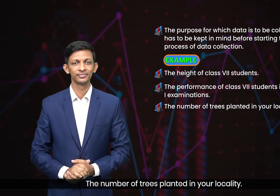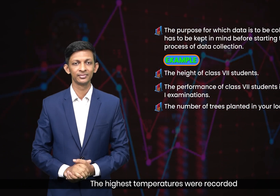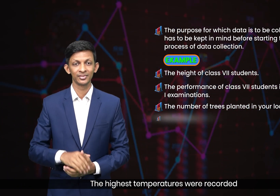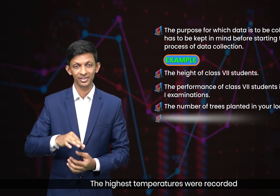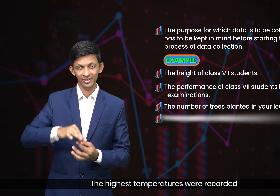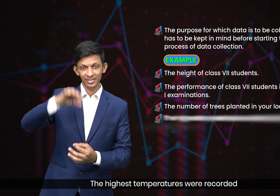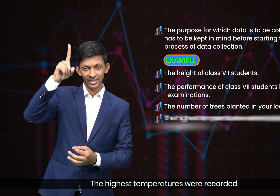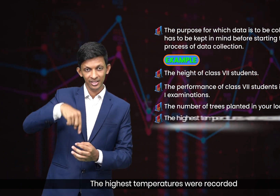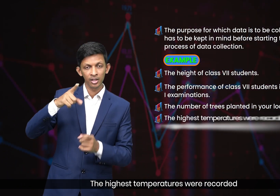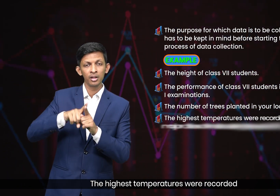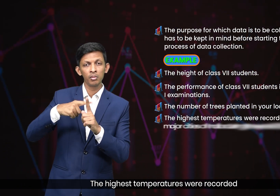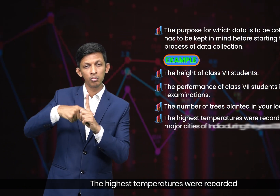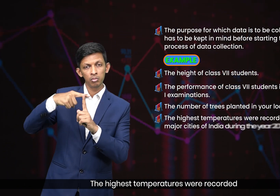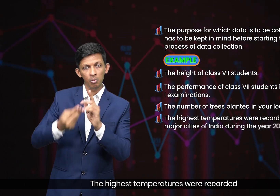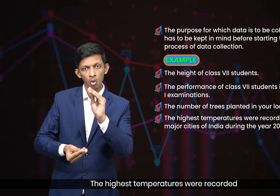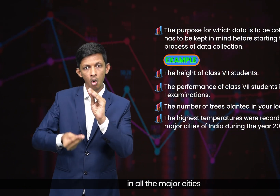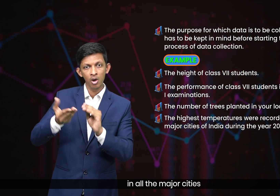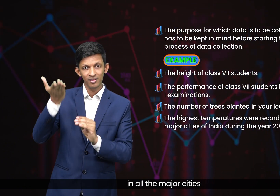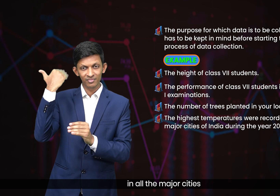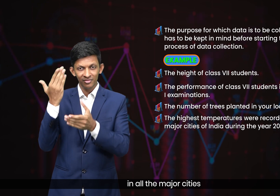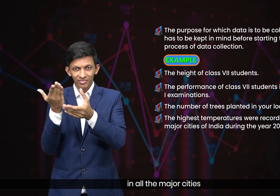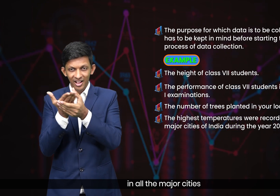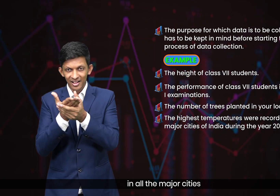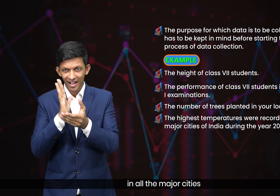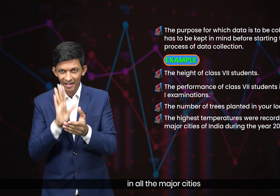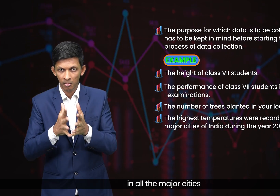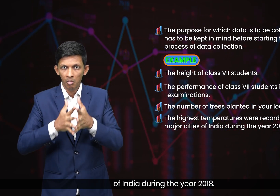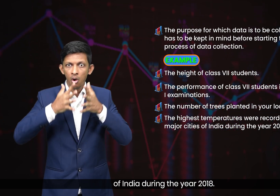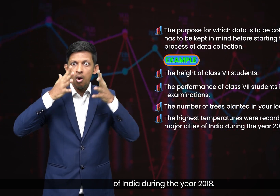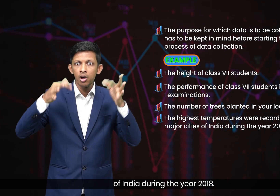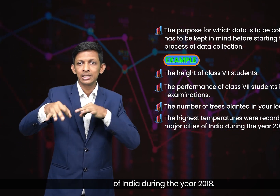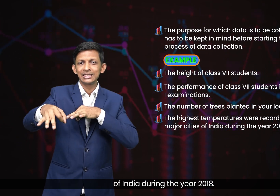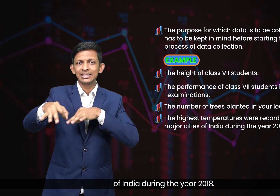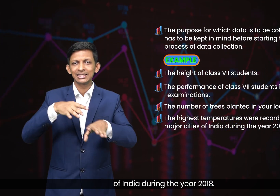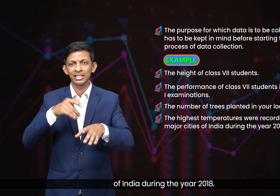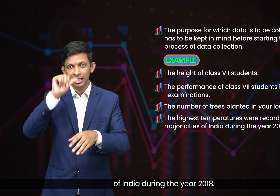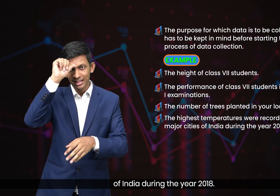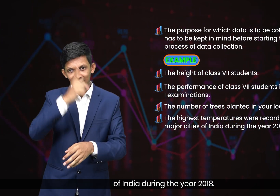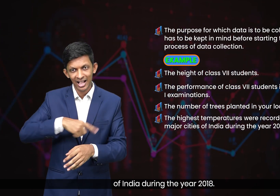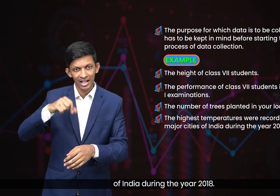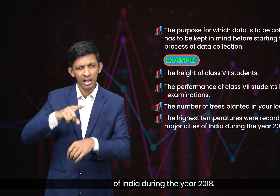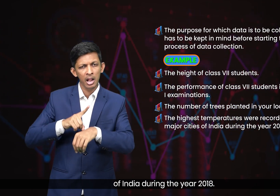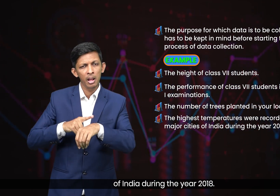The highest temperatures were recorded in all the major cities of India during the year 2018.